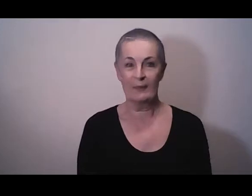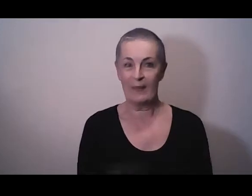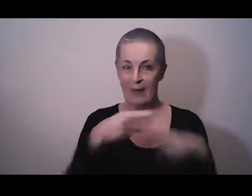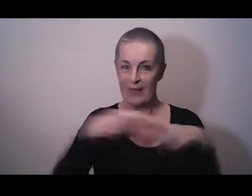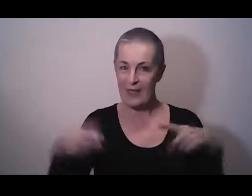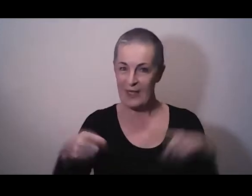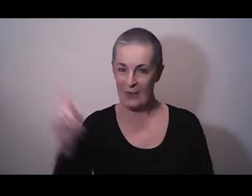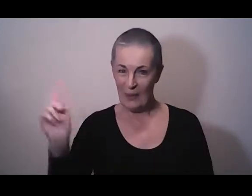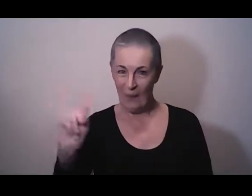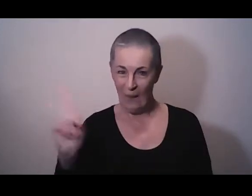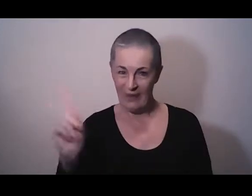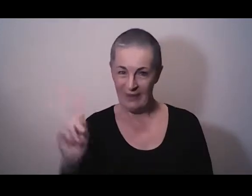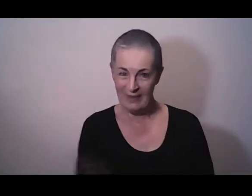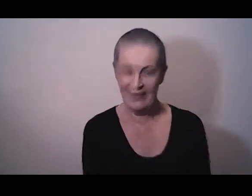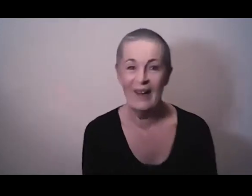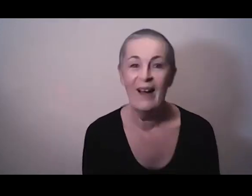the